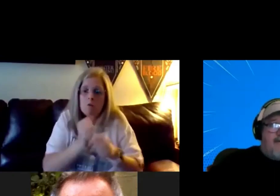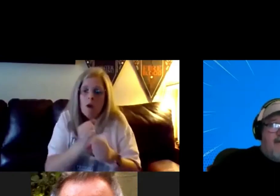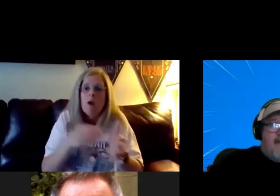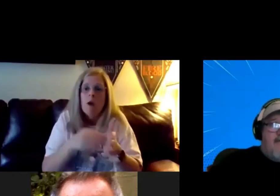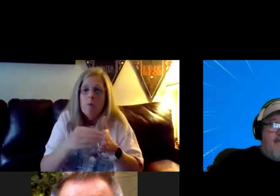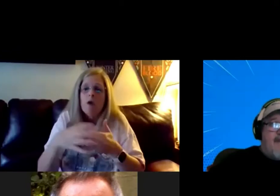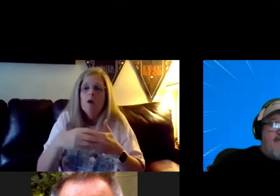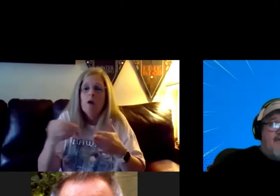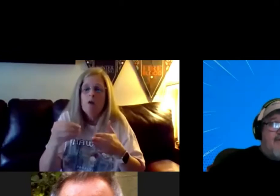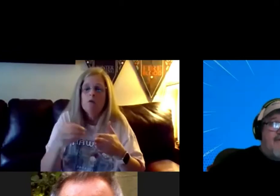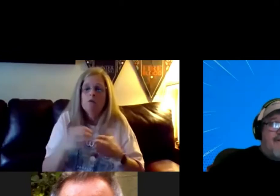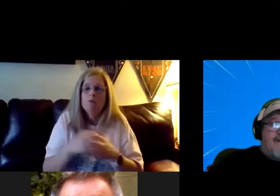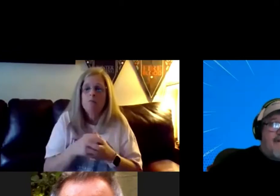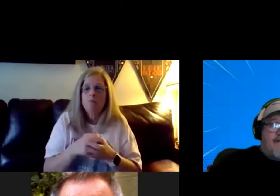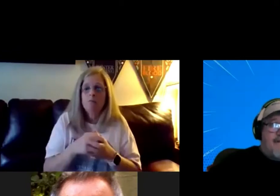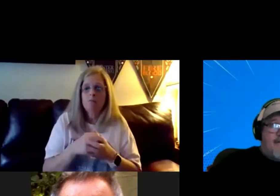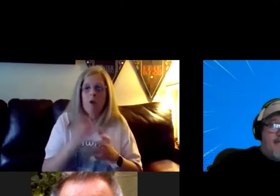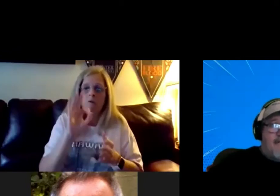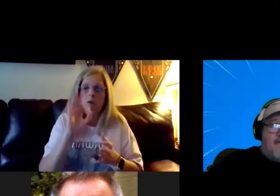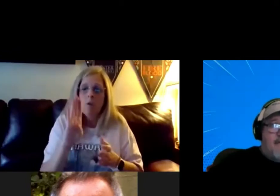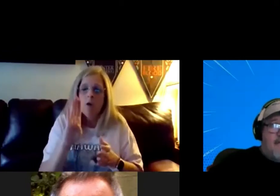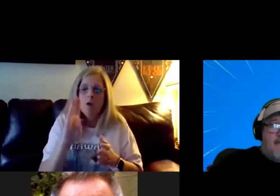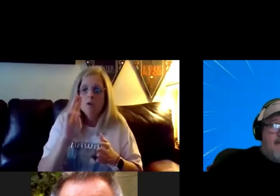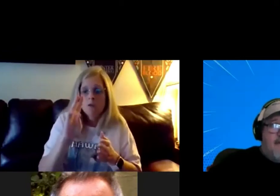5 years. Facebook took six.